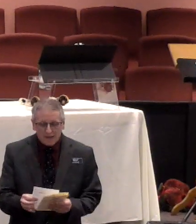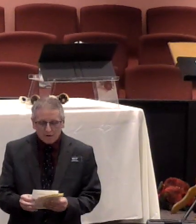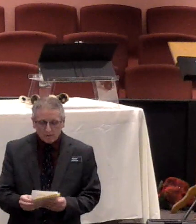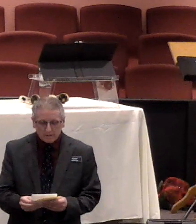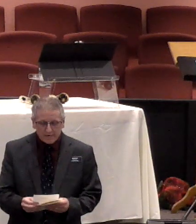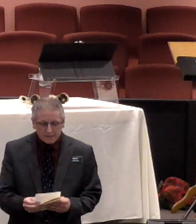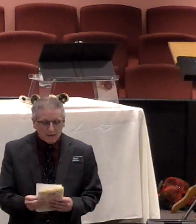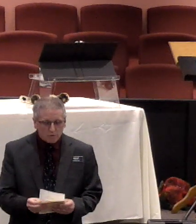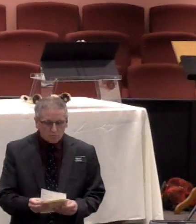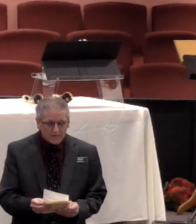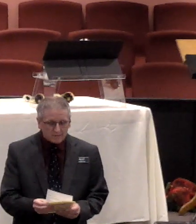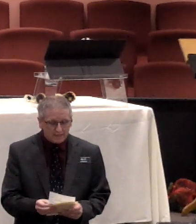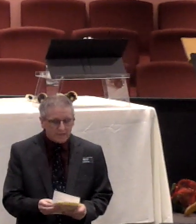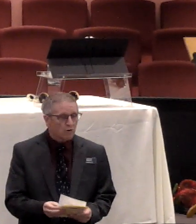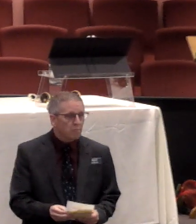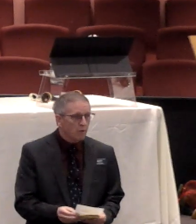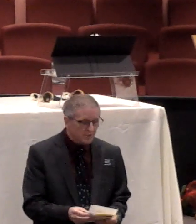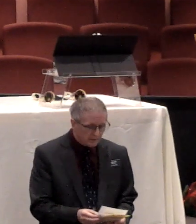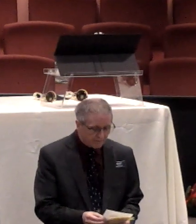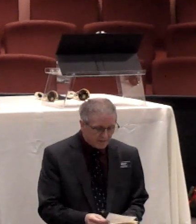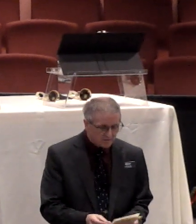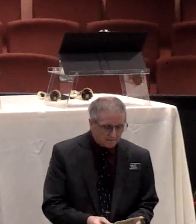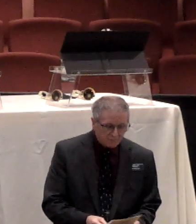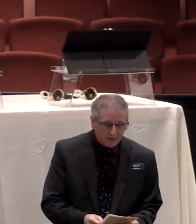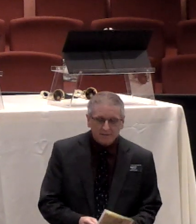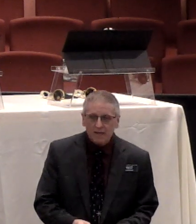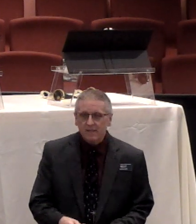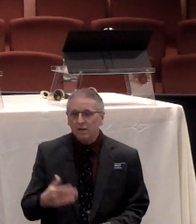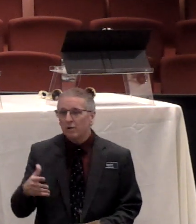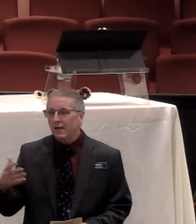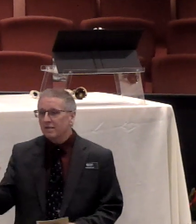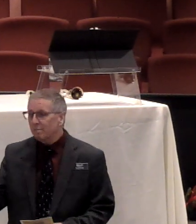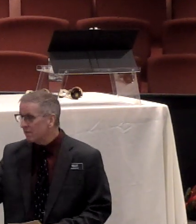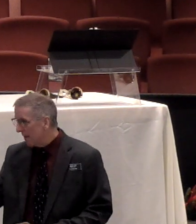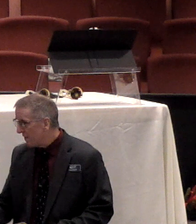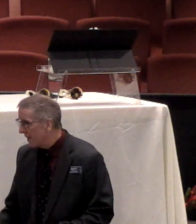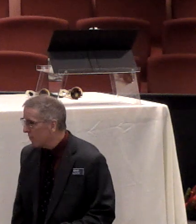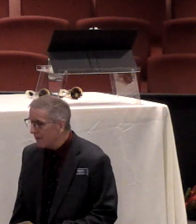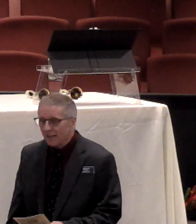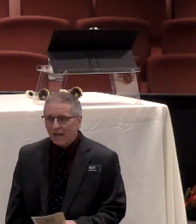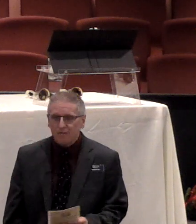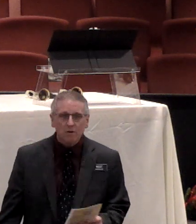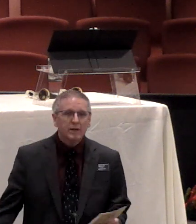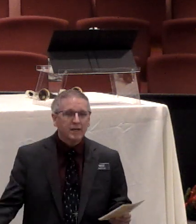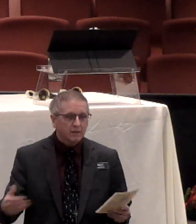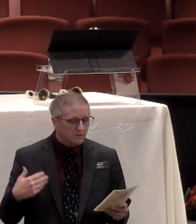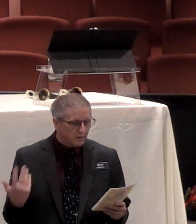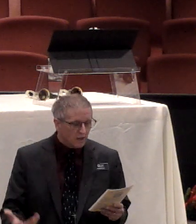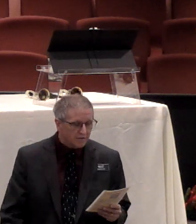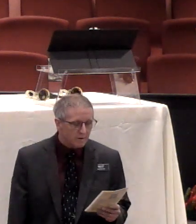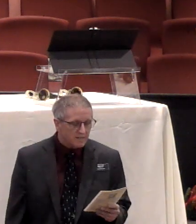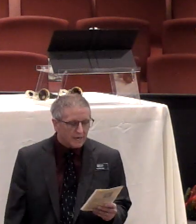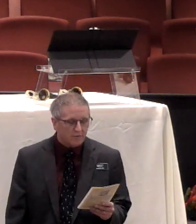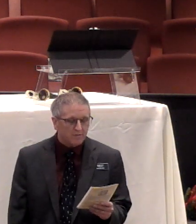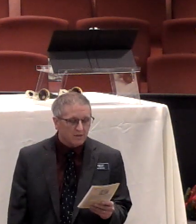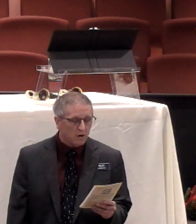And I will read the leader portion of this. And then you and Miss Stephanie can read together in unison, all of